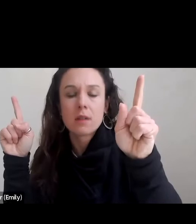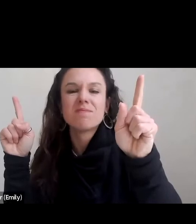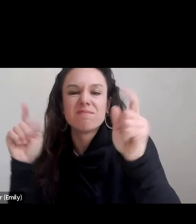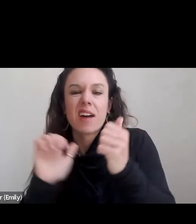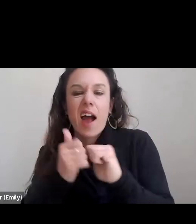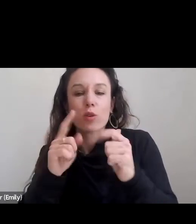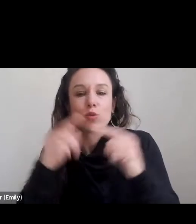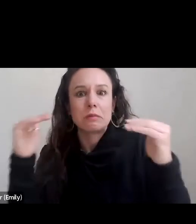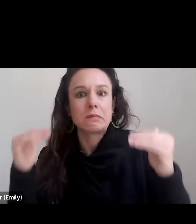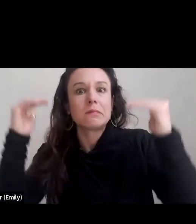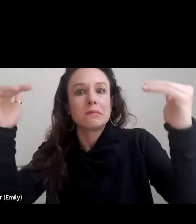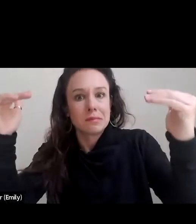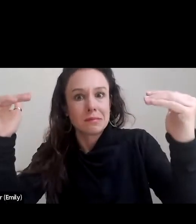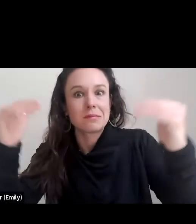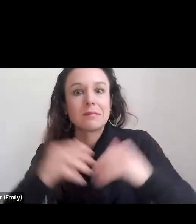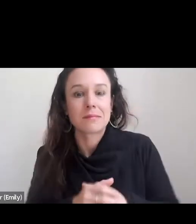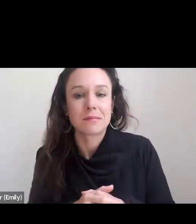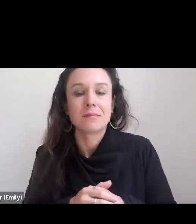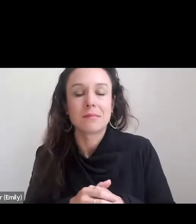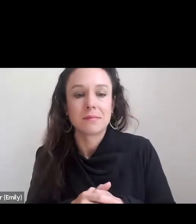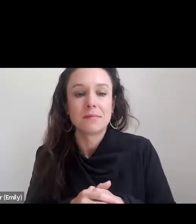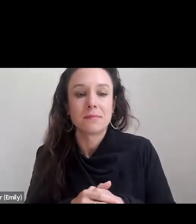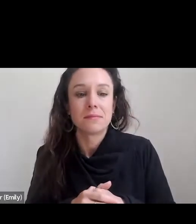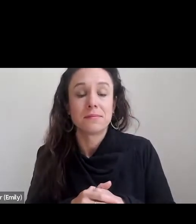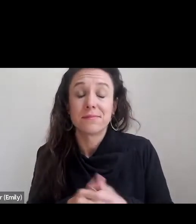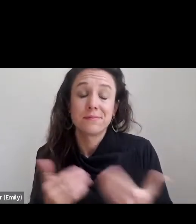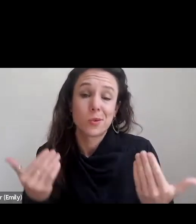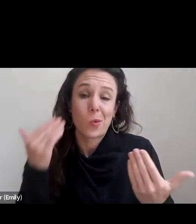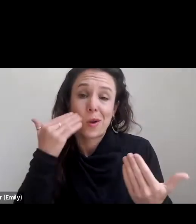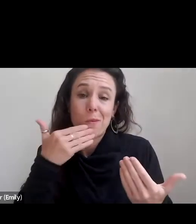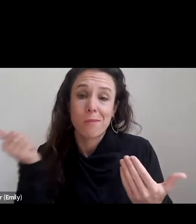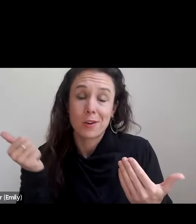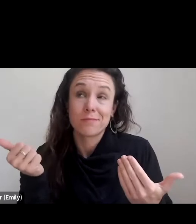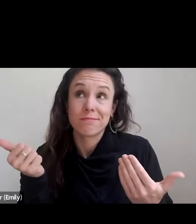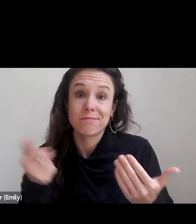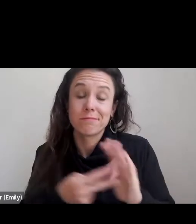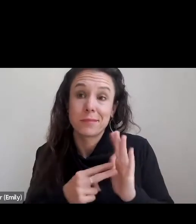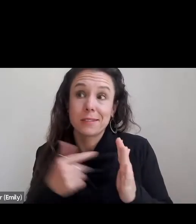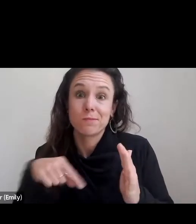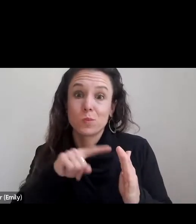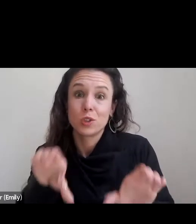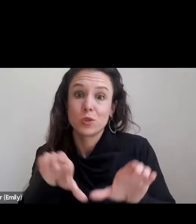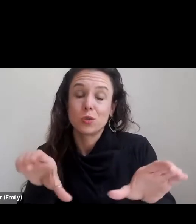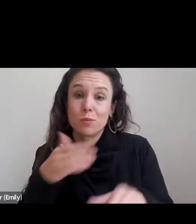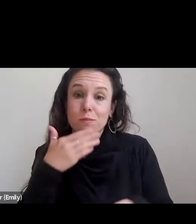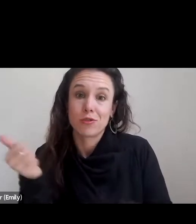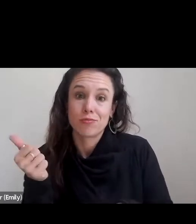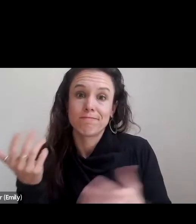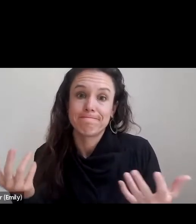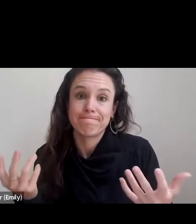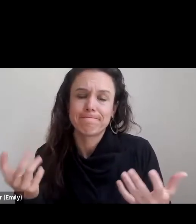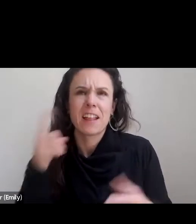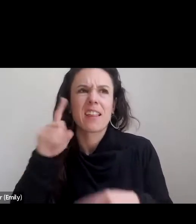raise the bar. And we know better, so we should do better, right? We should be thinking about the types